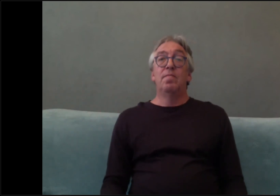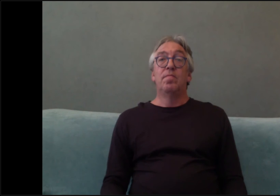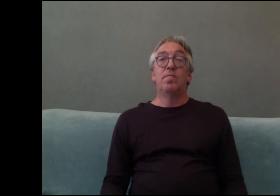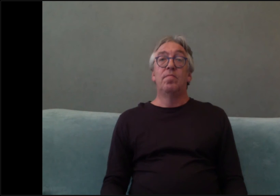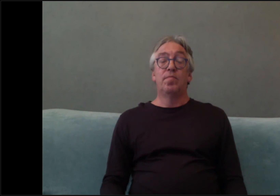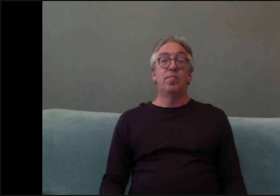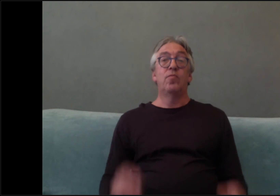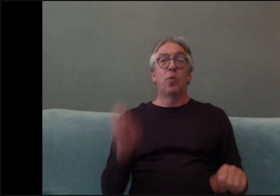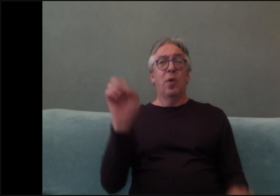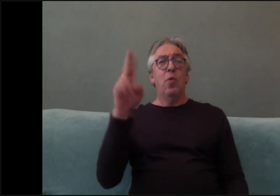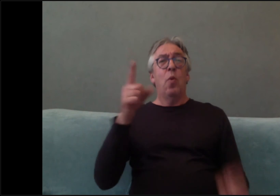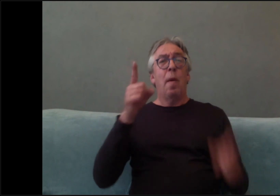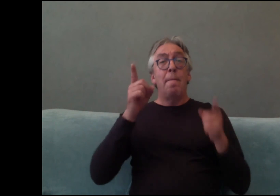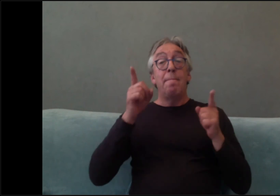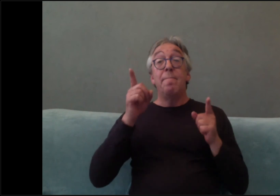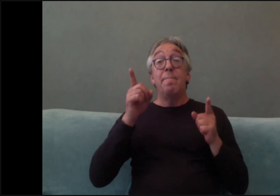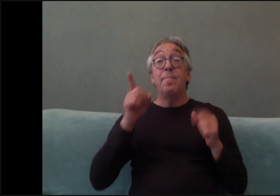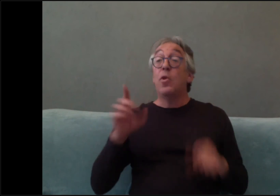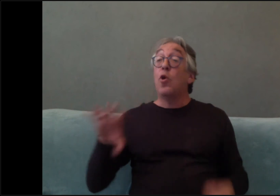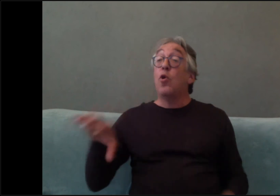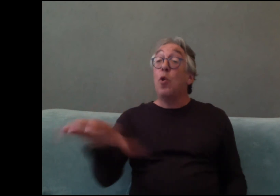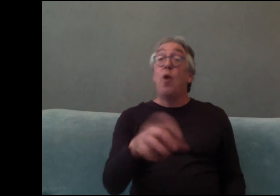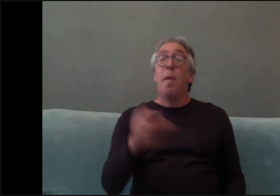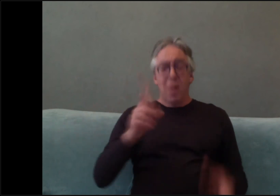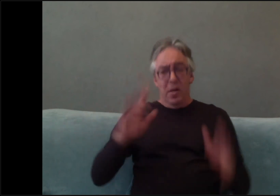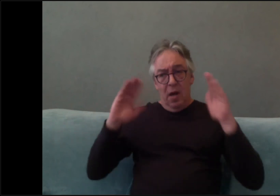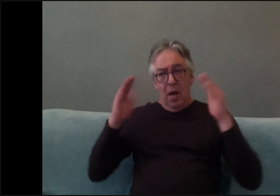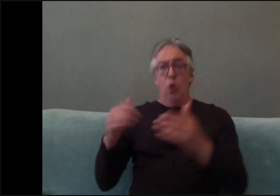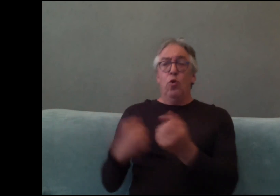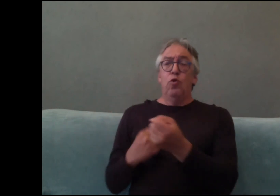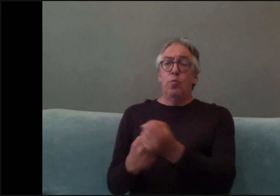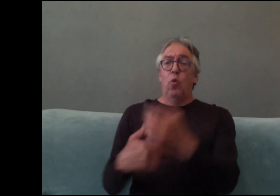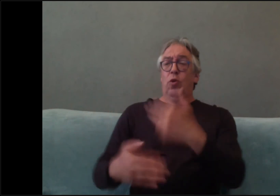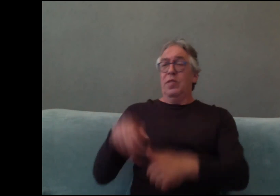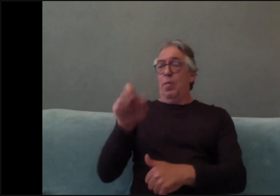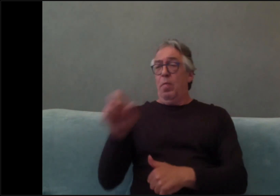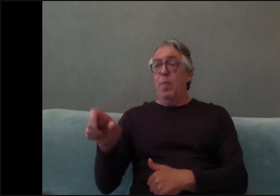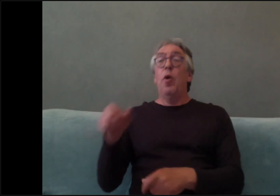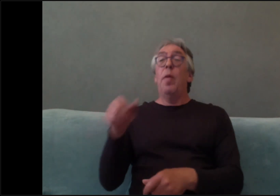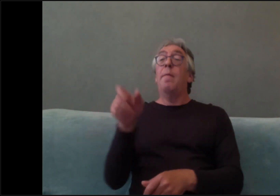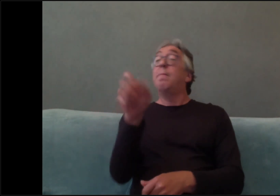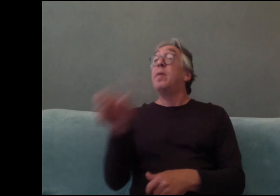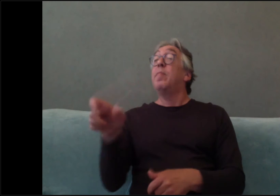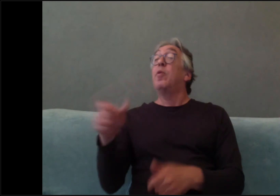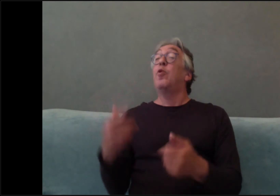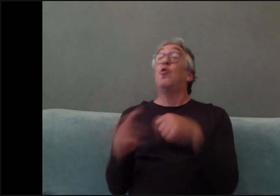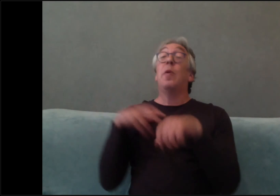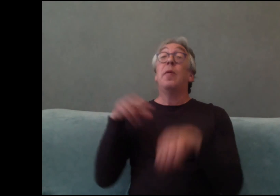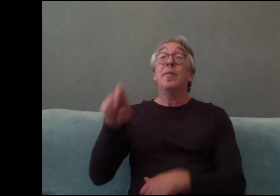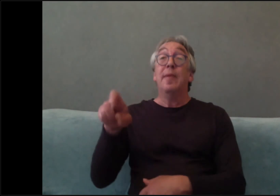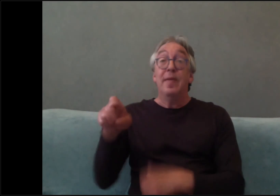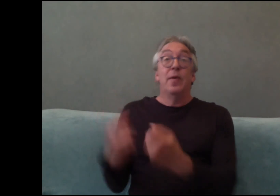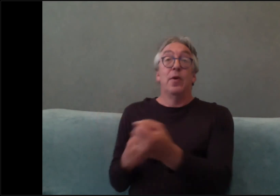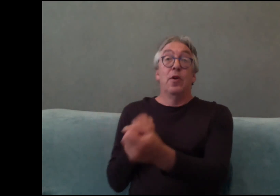their rights and dignity, supports people into quality jobs, and empowers them towards a full participation in